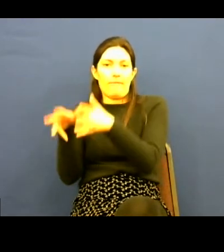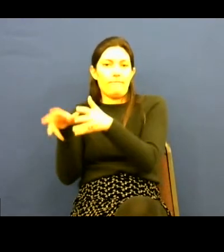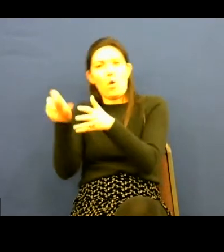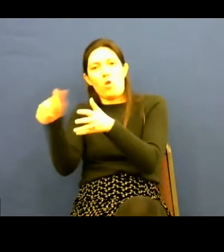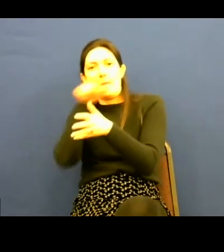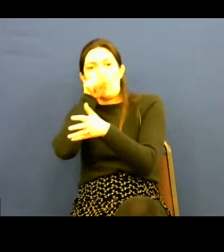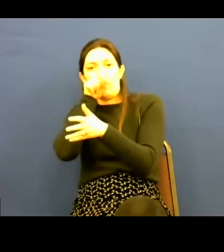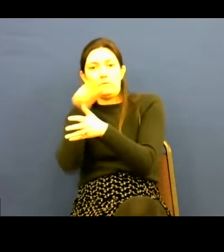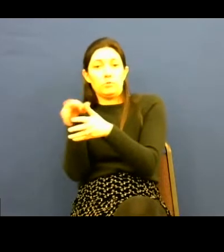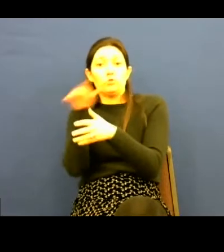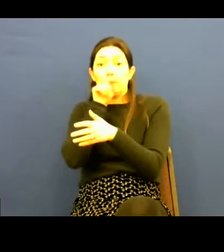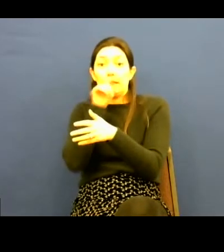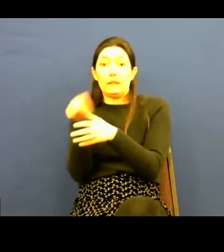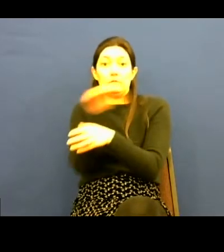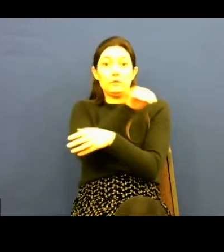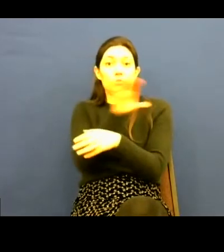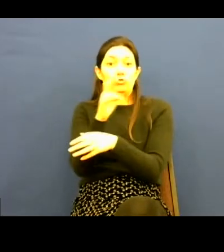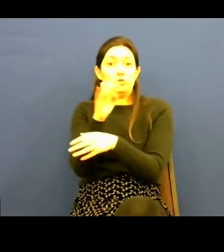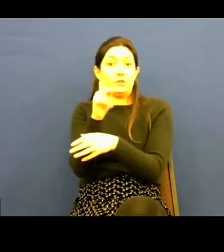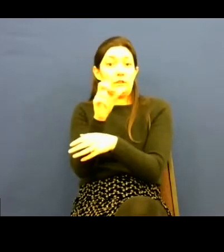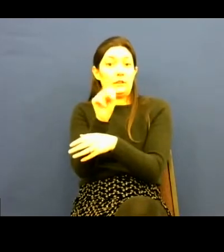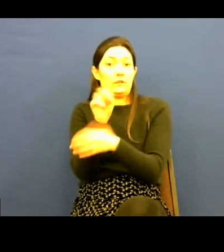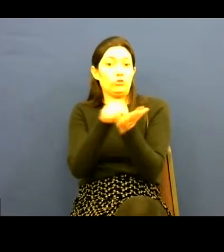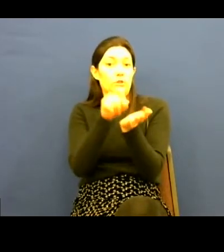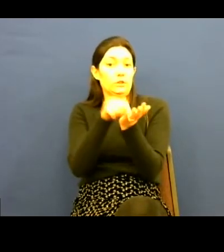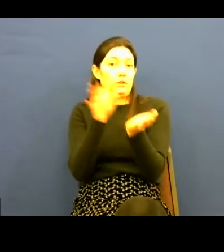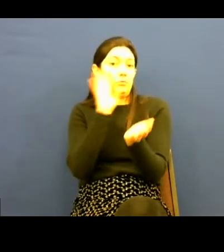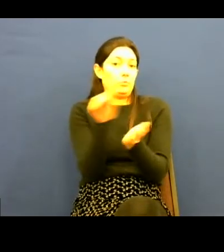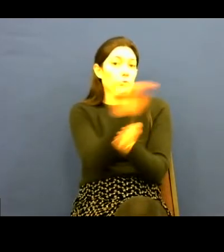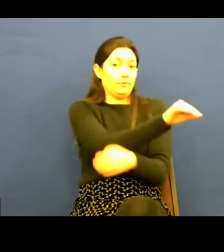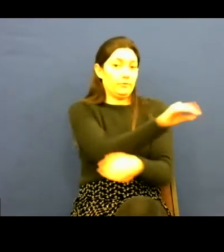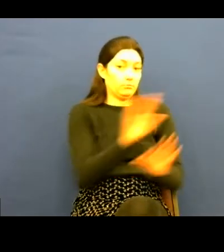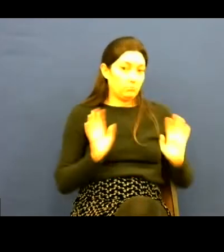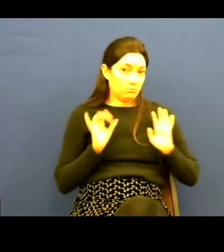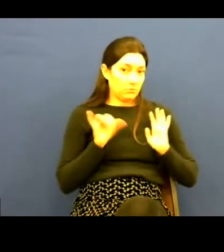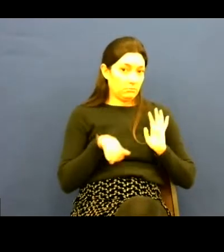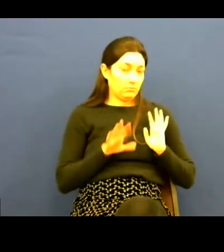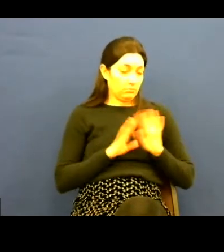but have to go through the process. Any questions, comments?